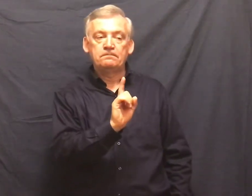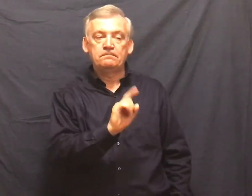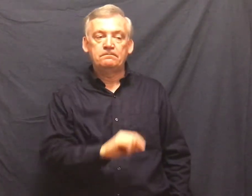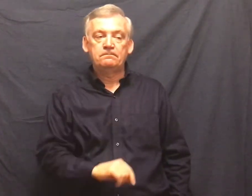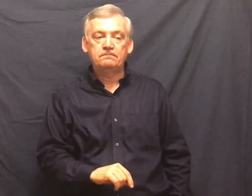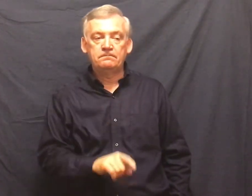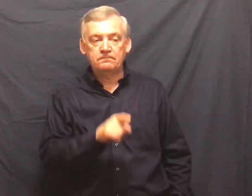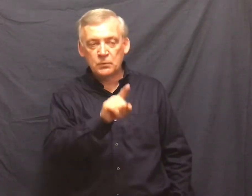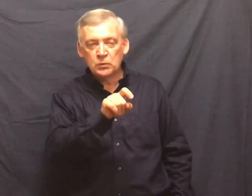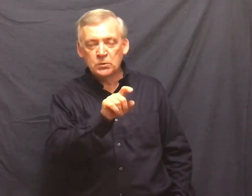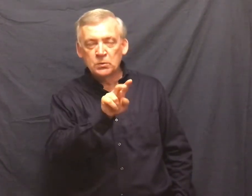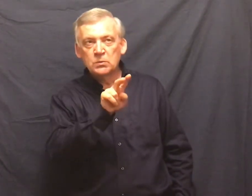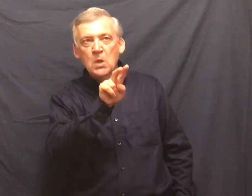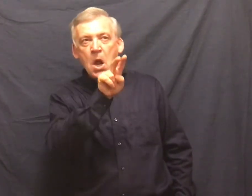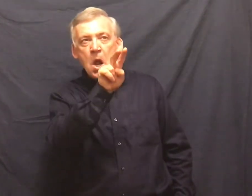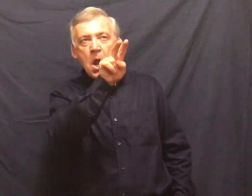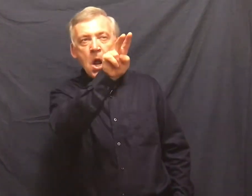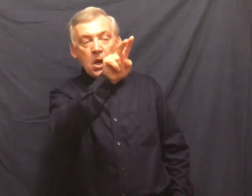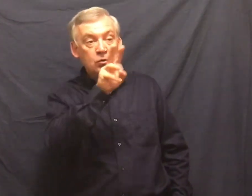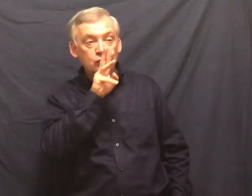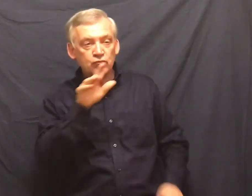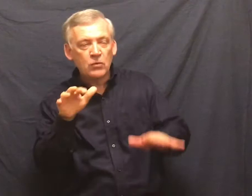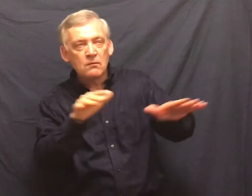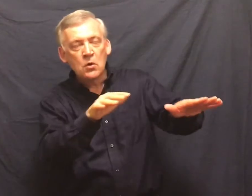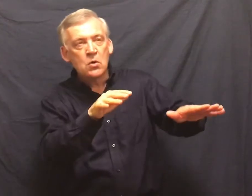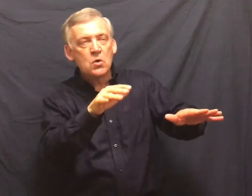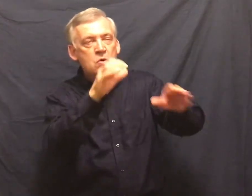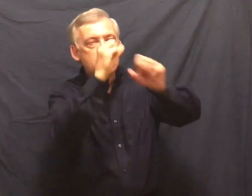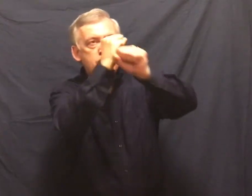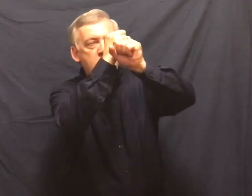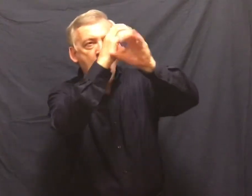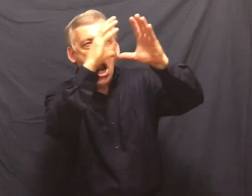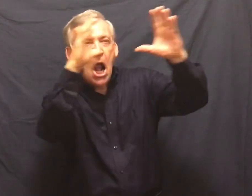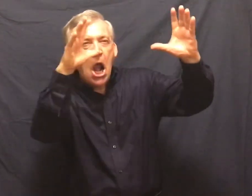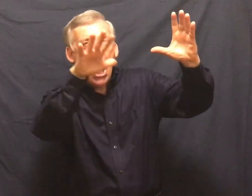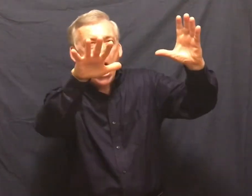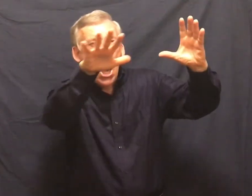Look down there across the river, like you can almost see the place."